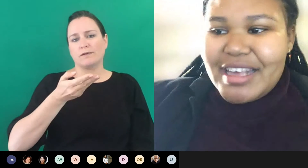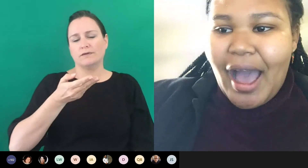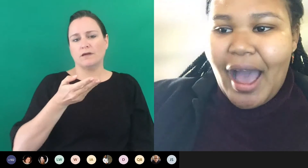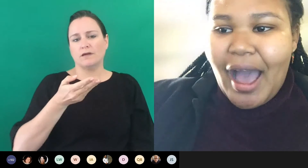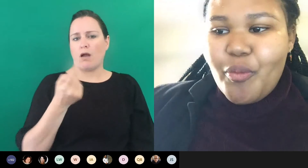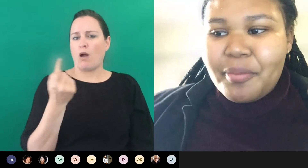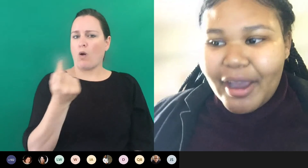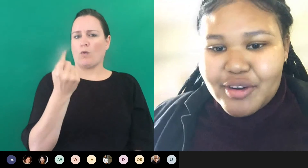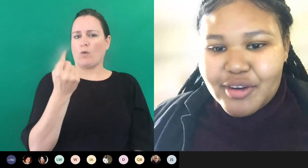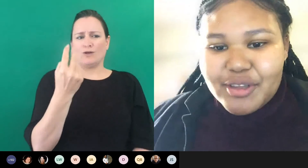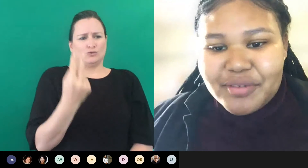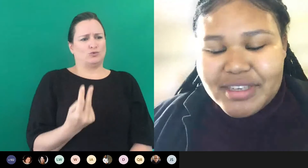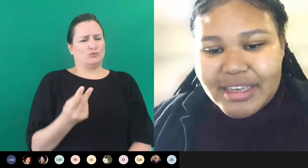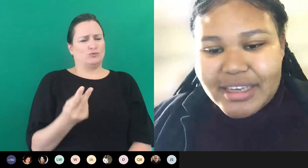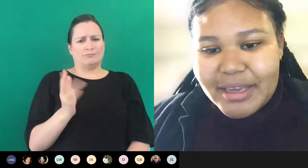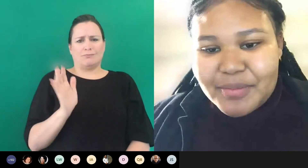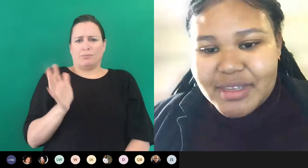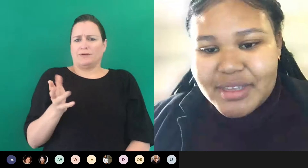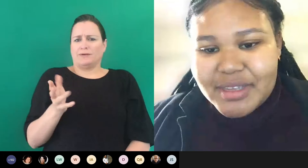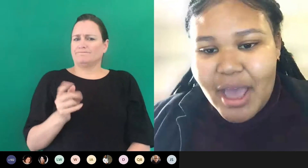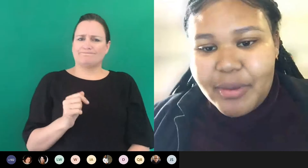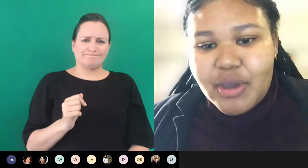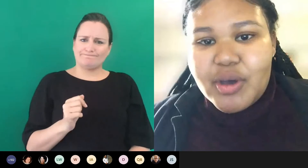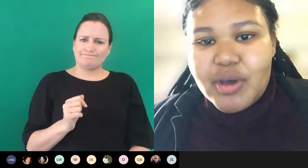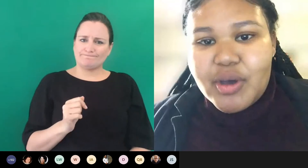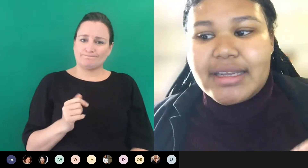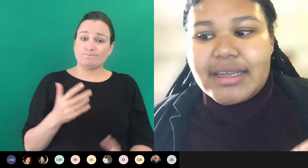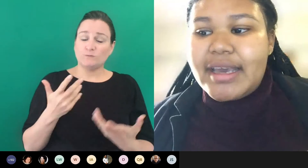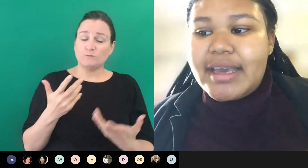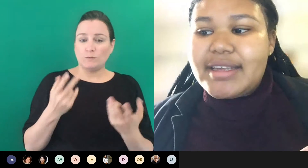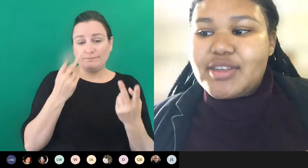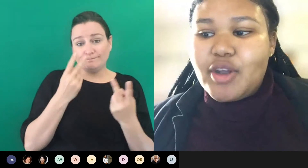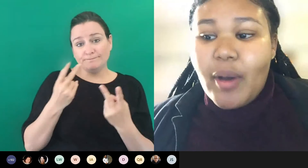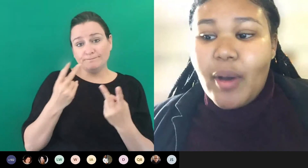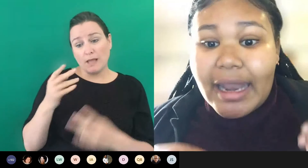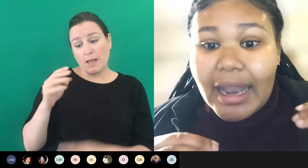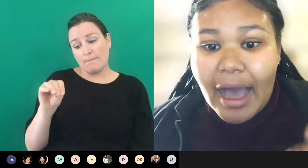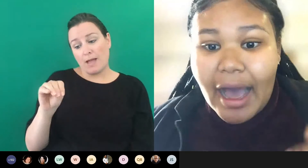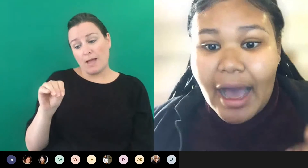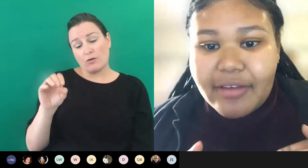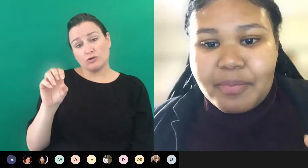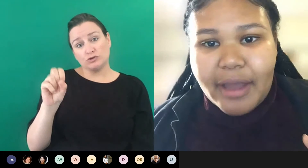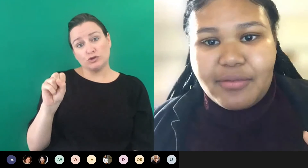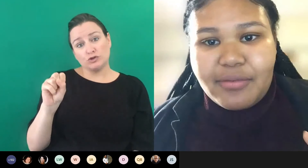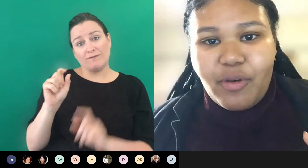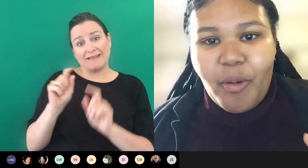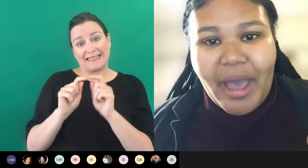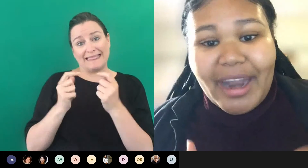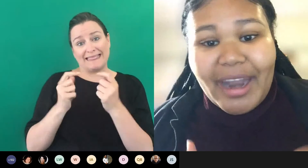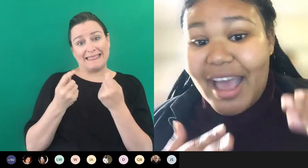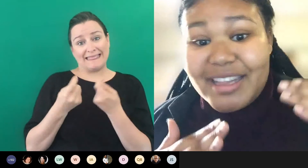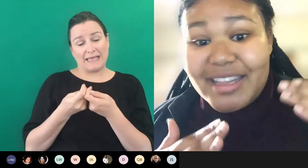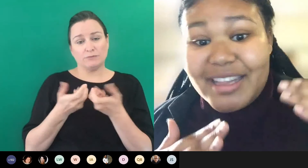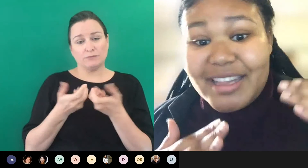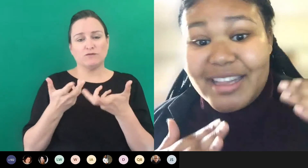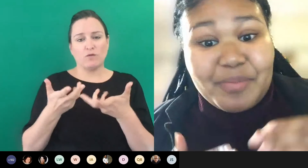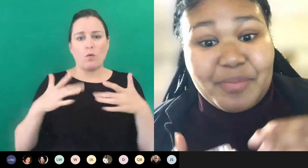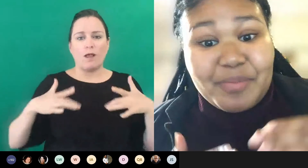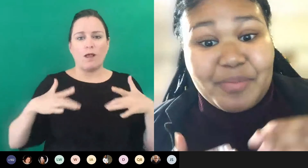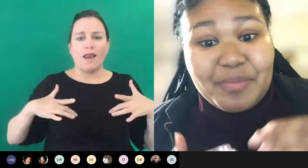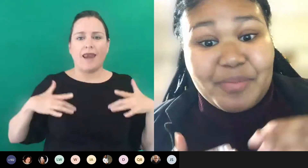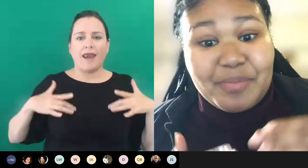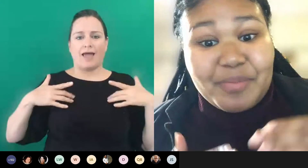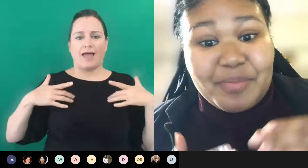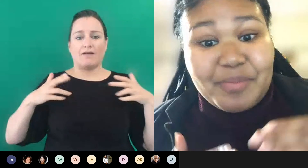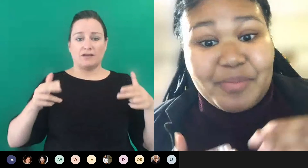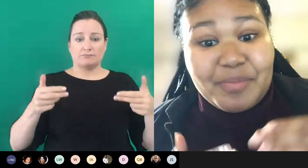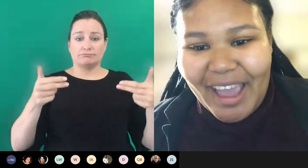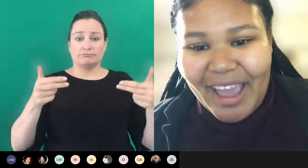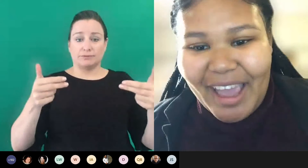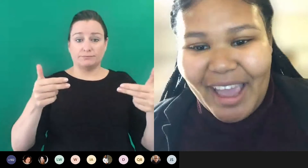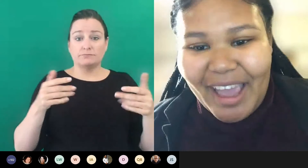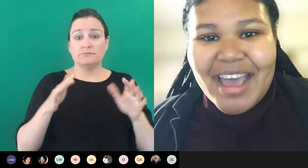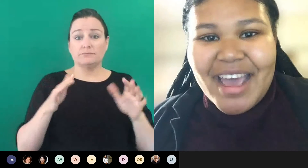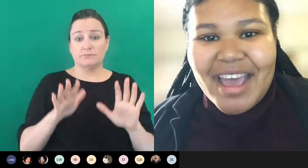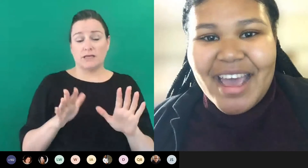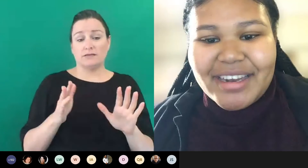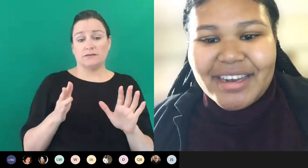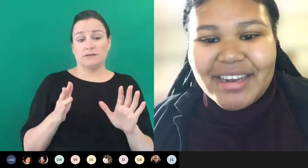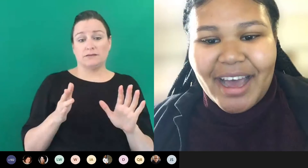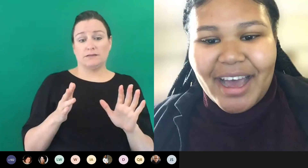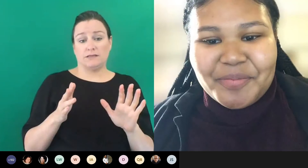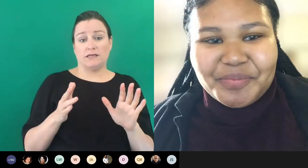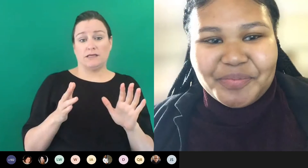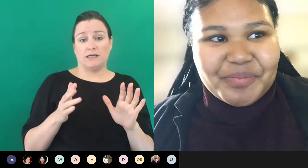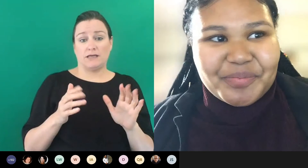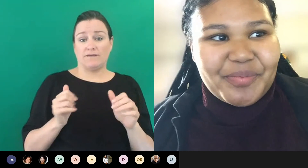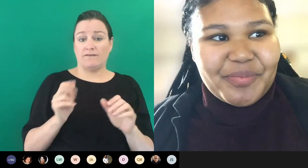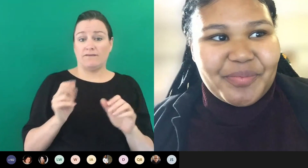So with Microsoft Teams, because it is, a live platform, and it's been excellent today, I must